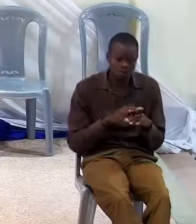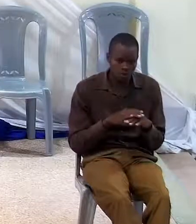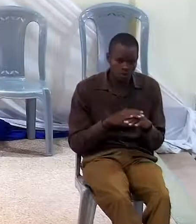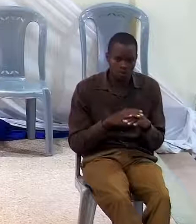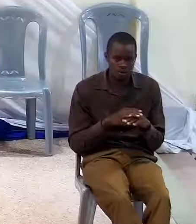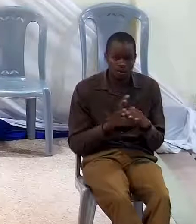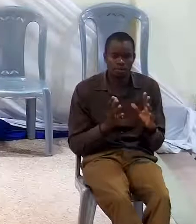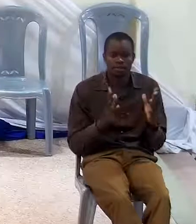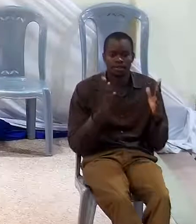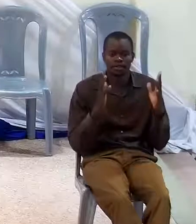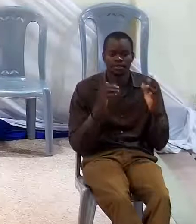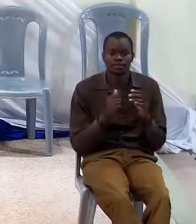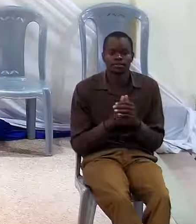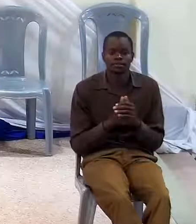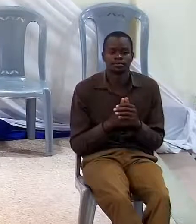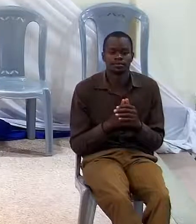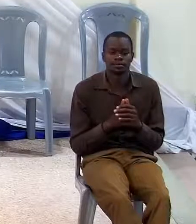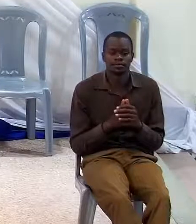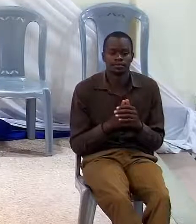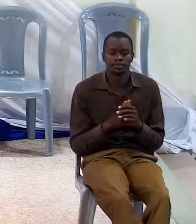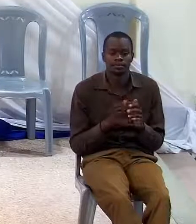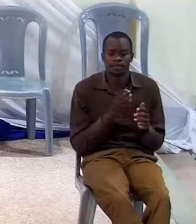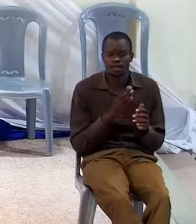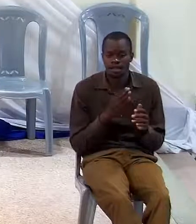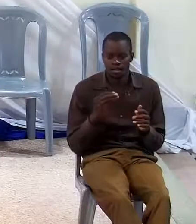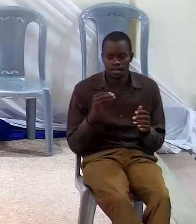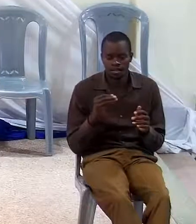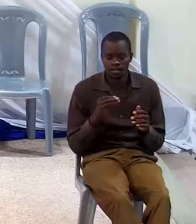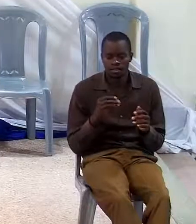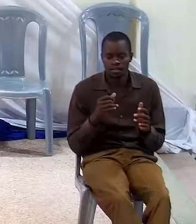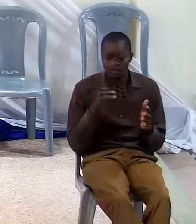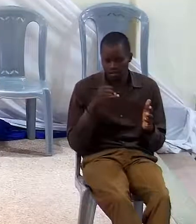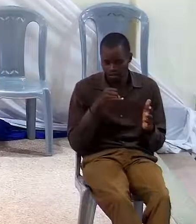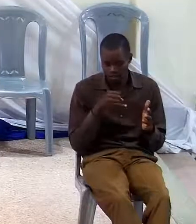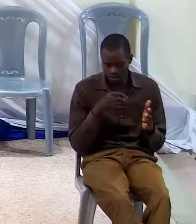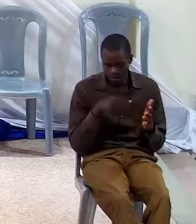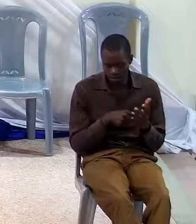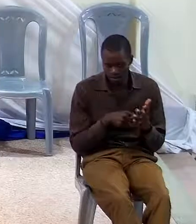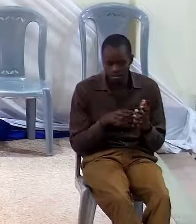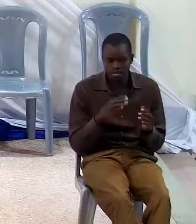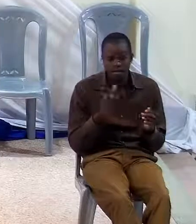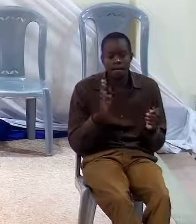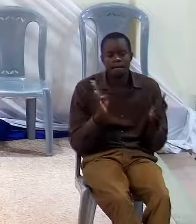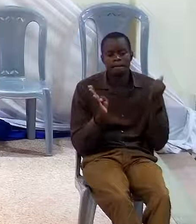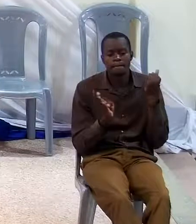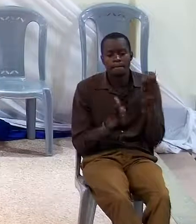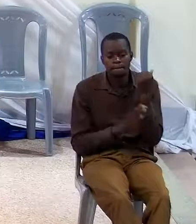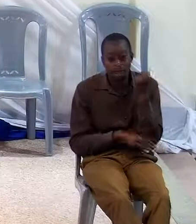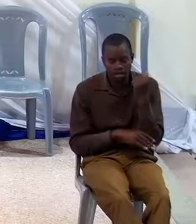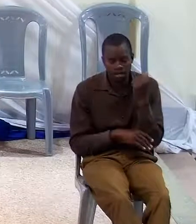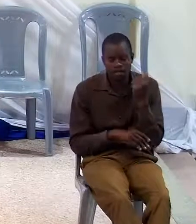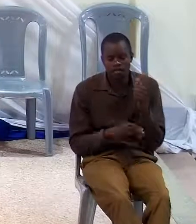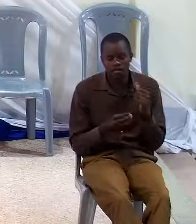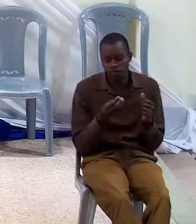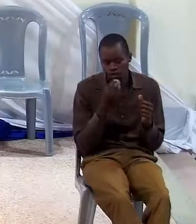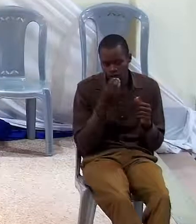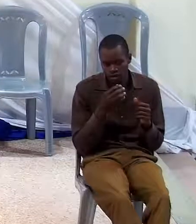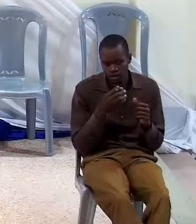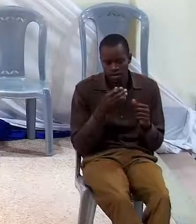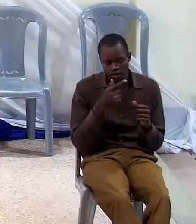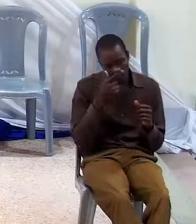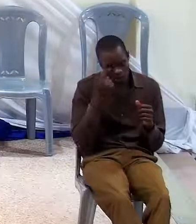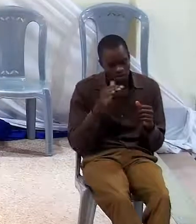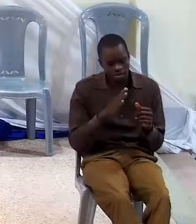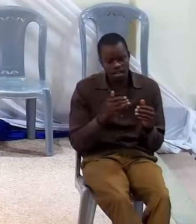are these bad foods. Okay, I call them bad foods because they contain bad cholesterol,